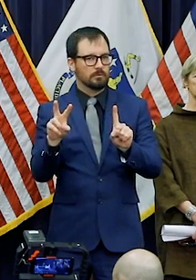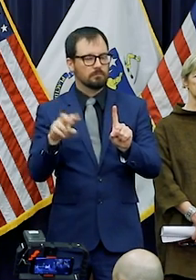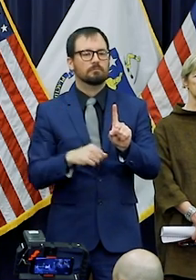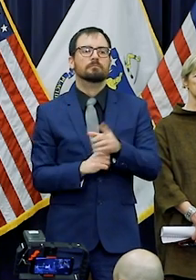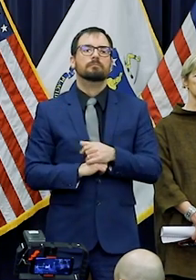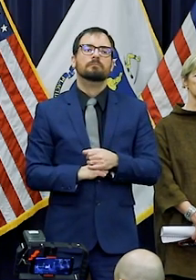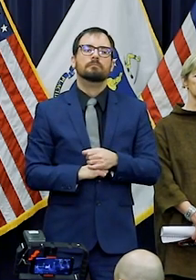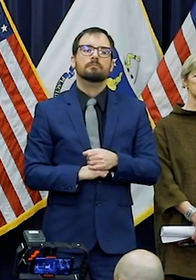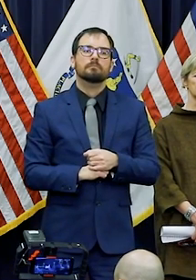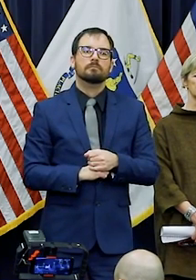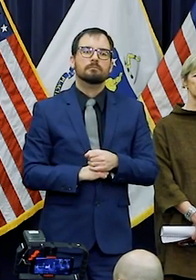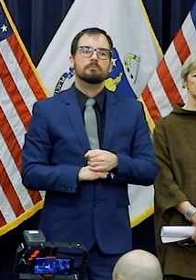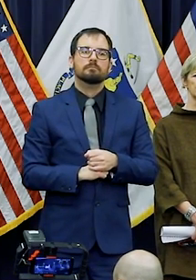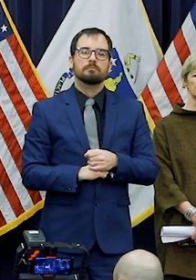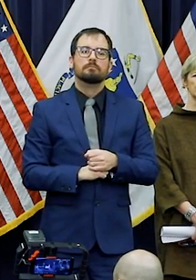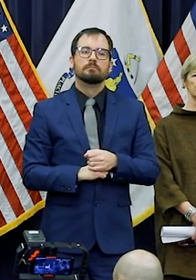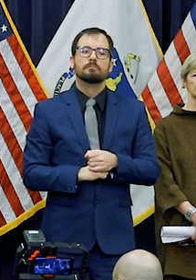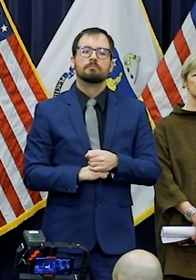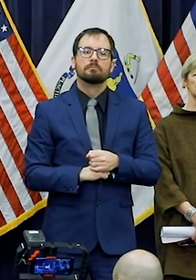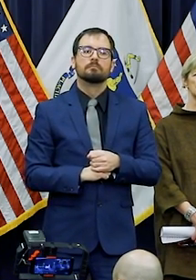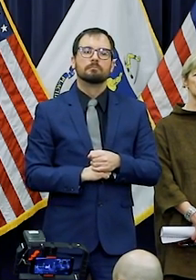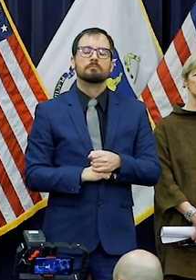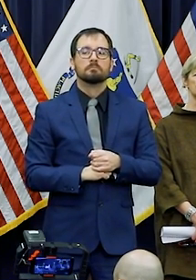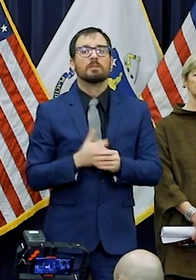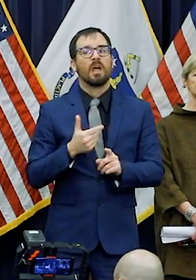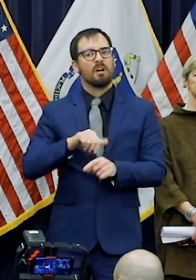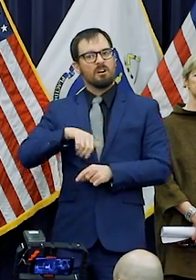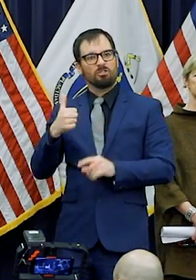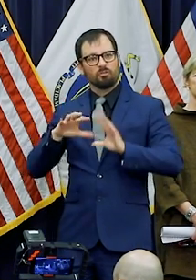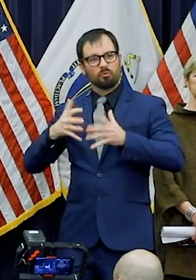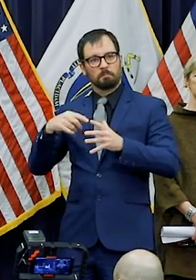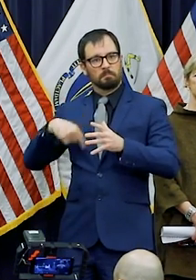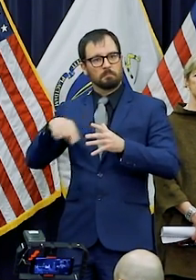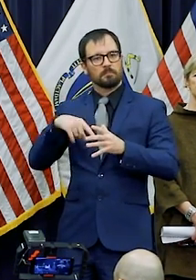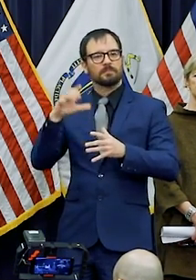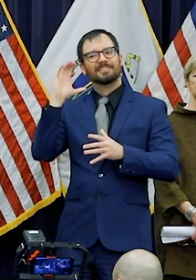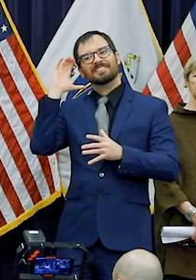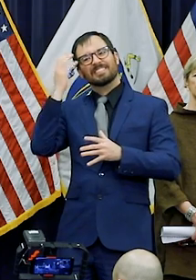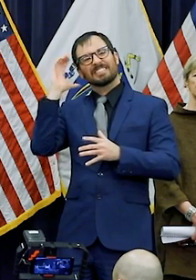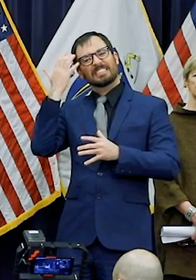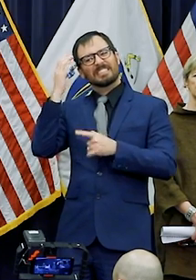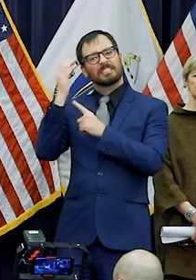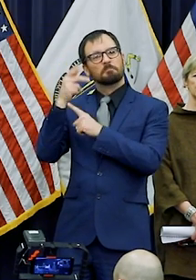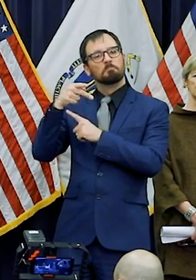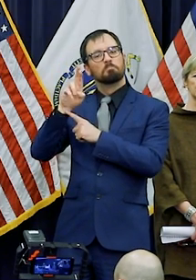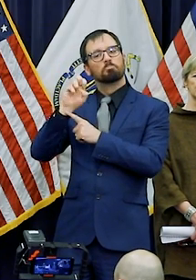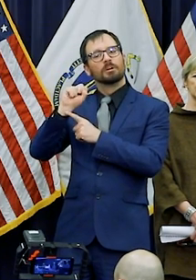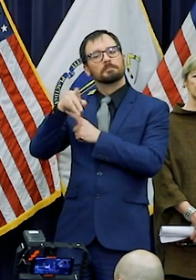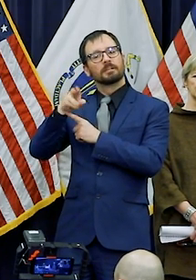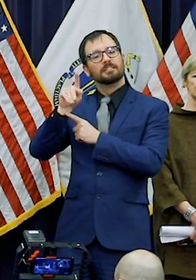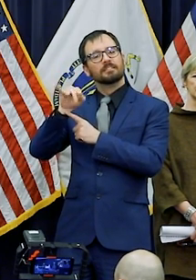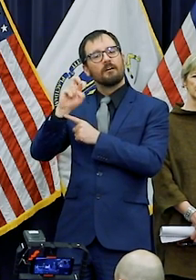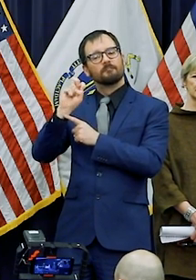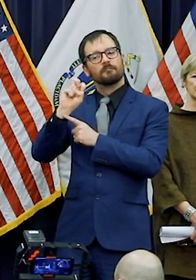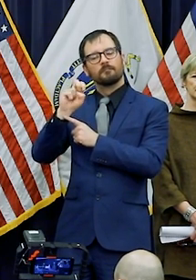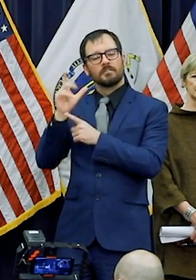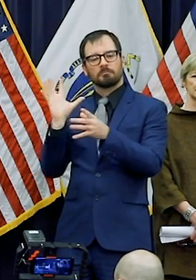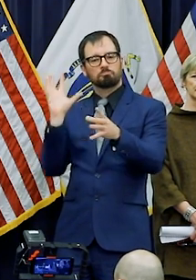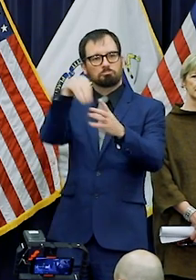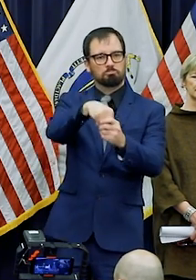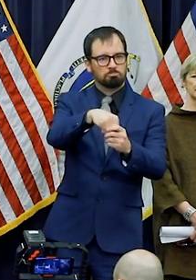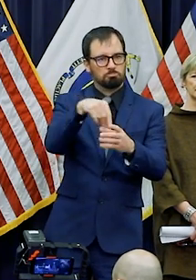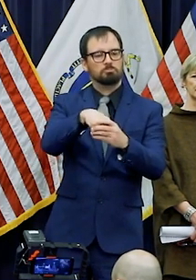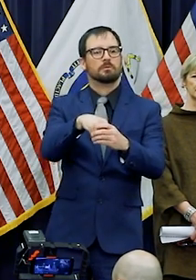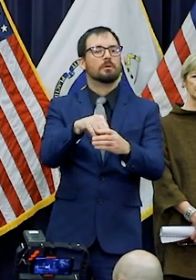categorized as presumptive positive will now be considered positive. So on our report today, you will see them all listed as confirmed positive